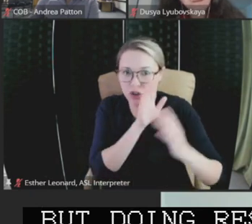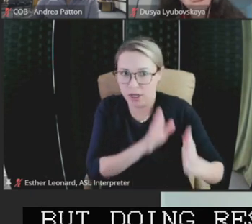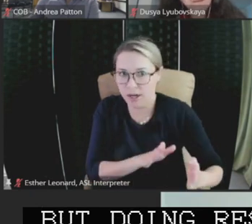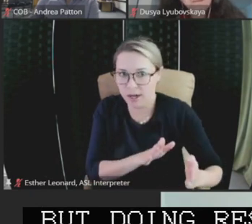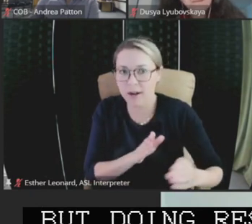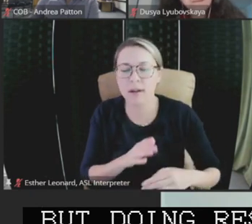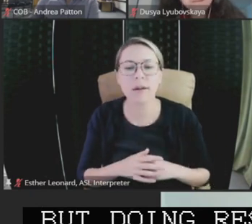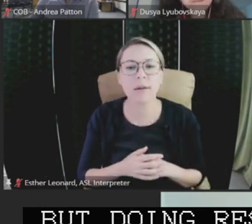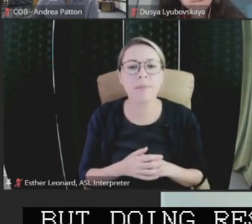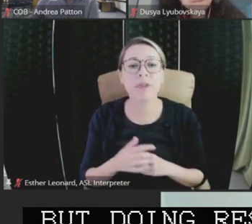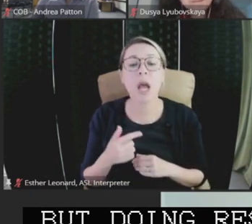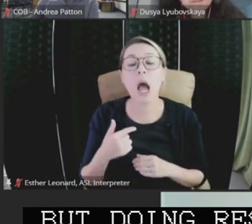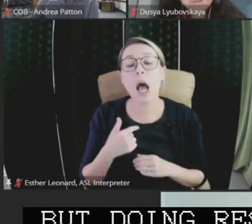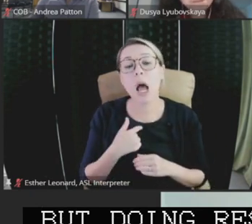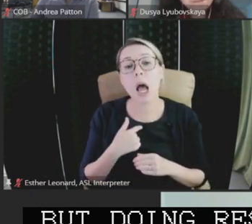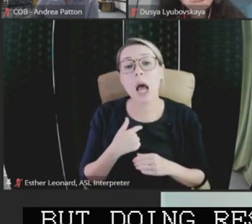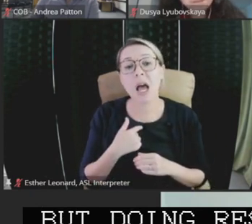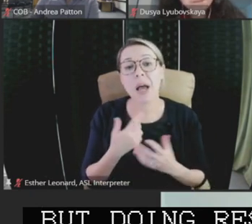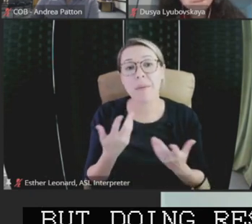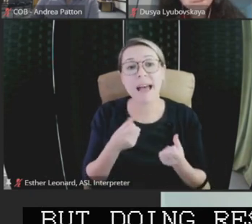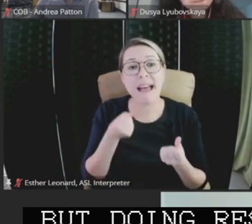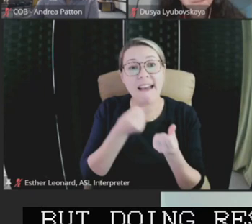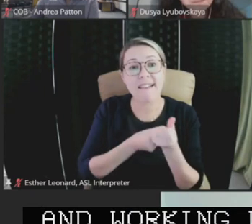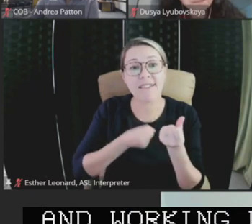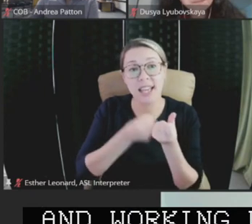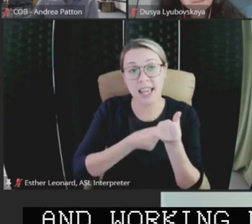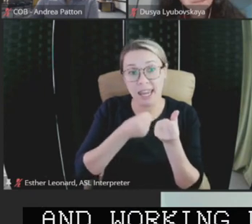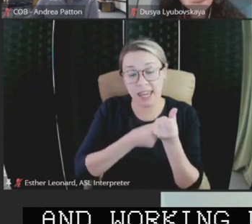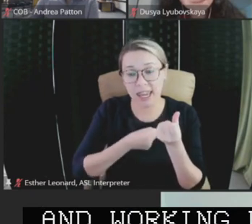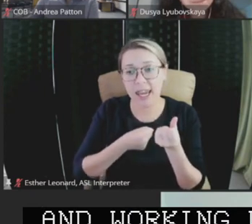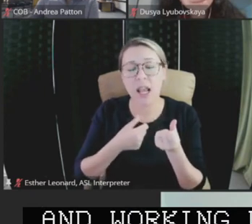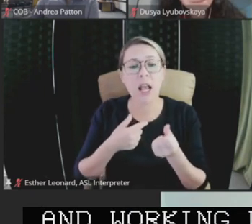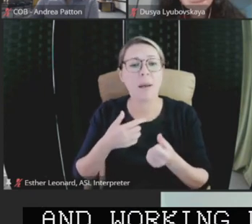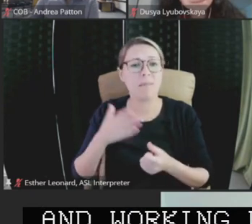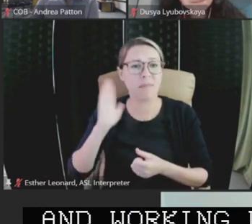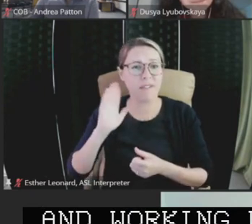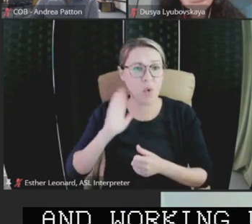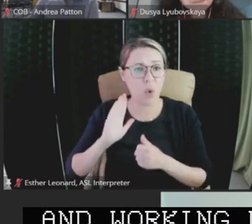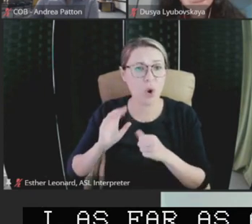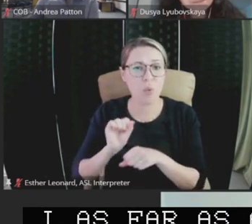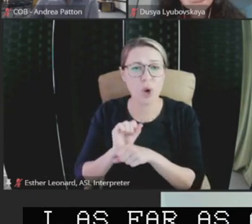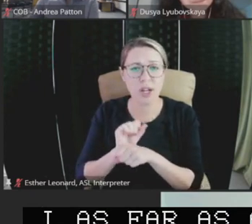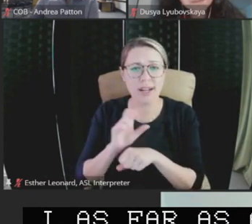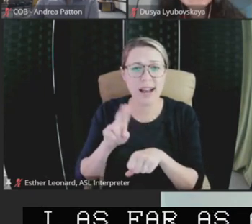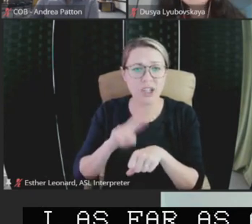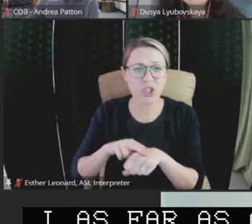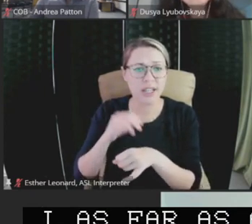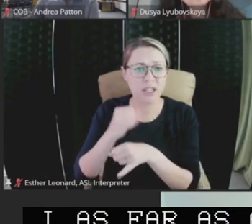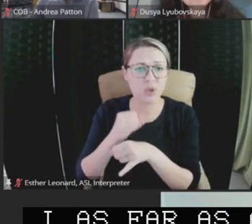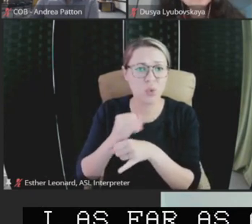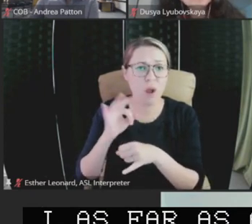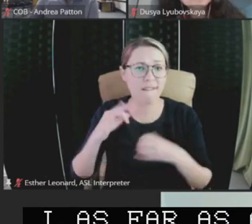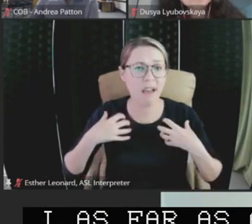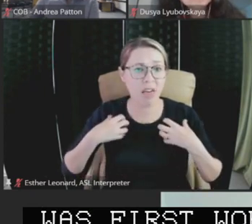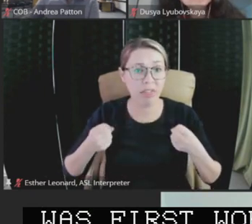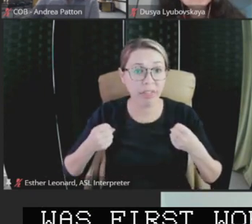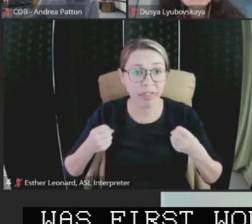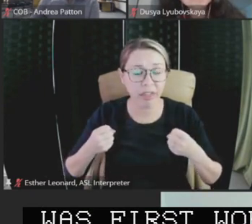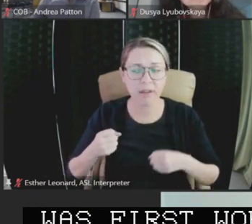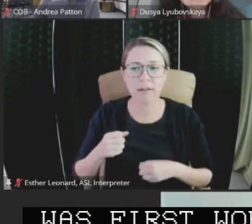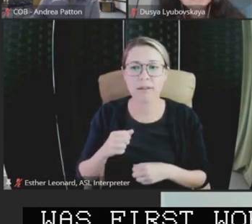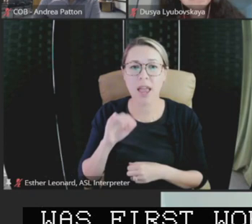As far as advocacy, because I was first working down at the National Institutes of Health, I was working on some of